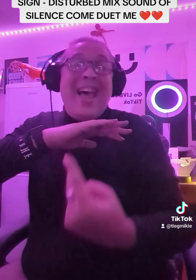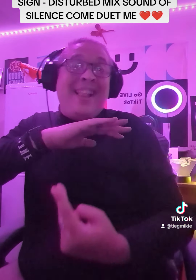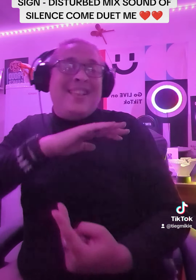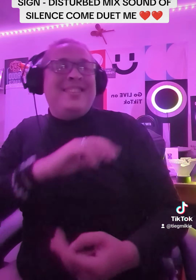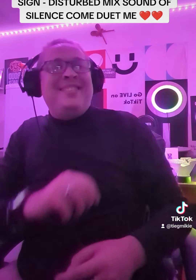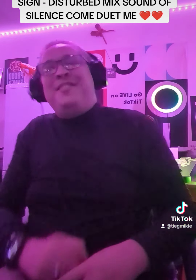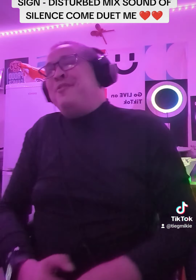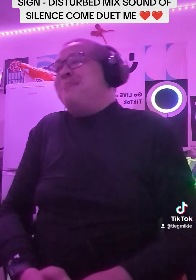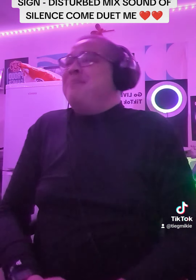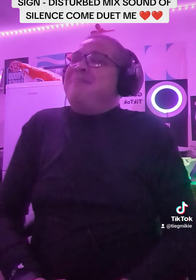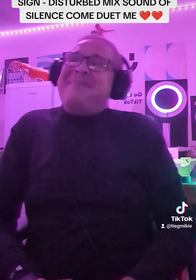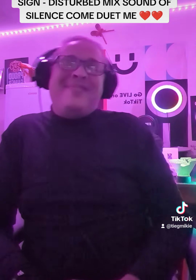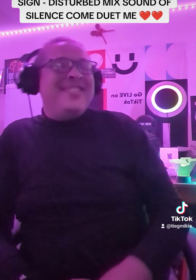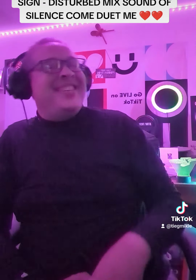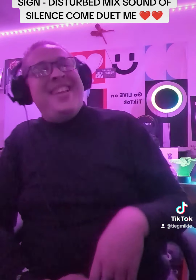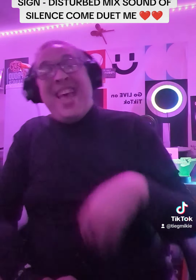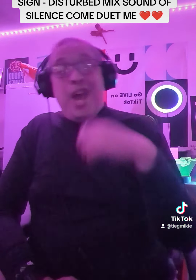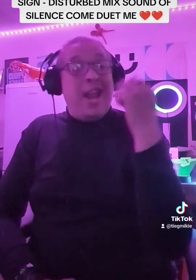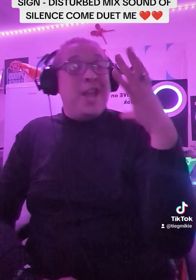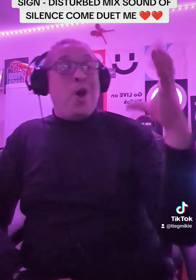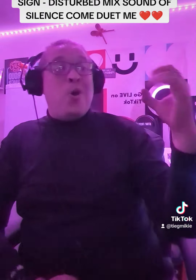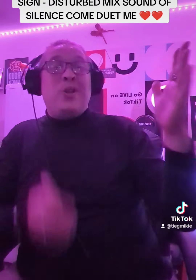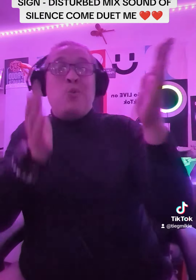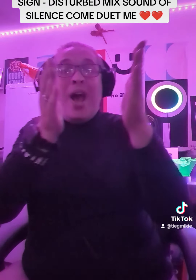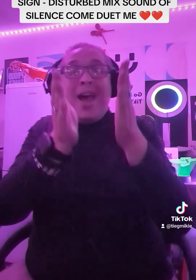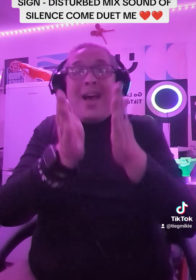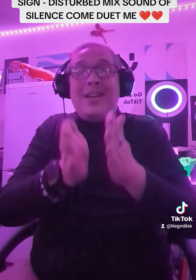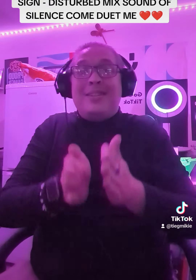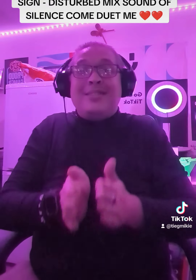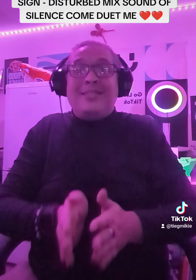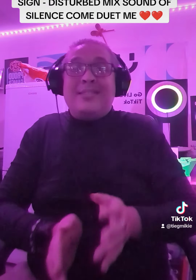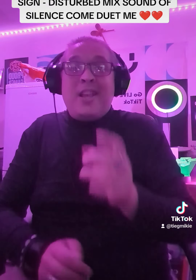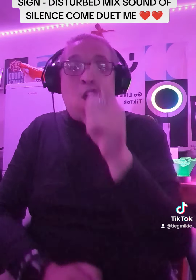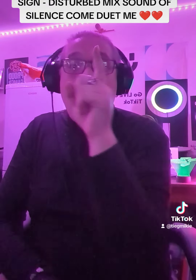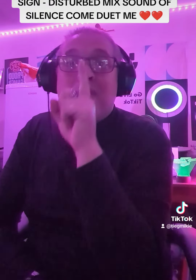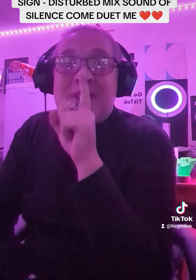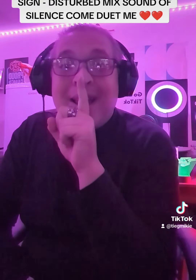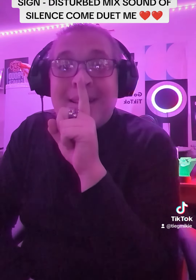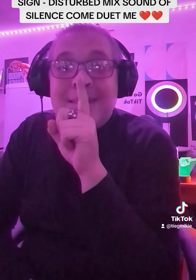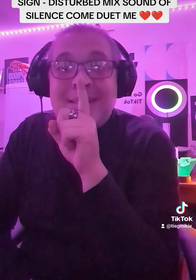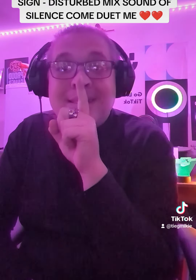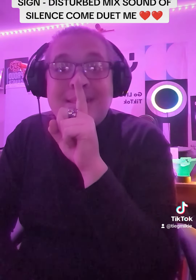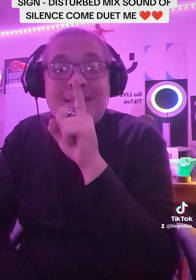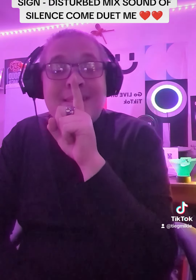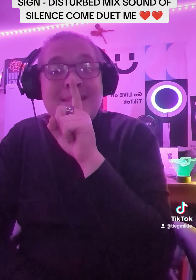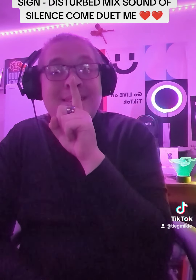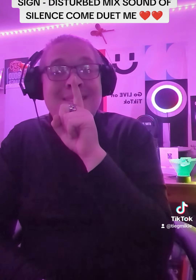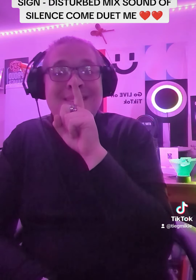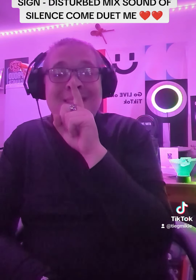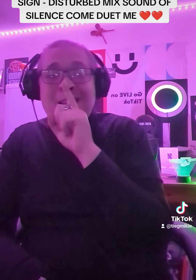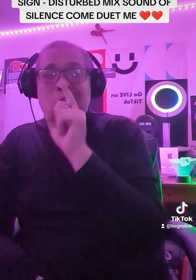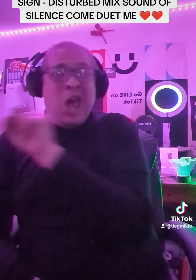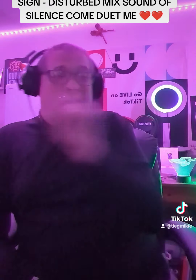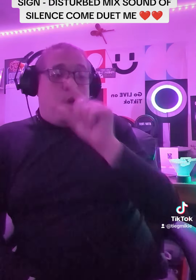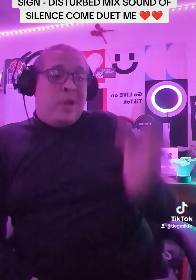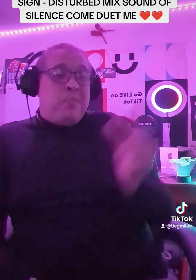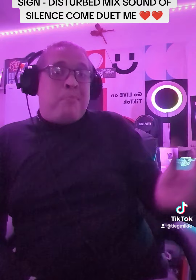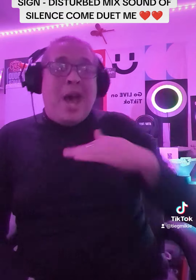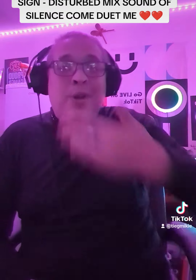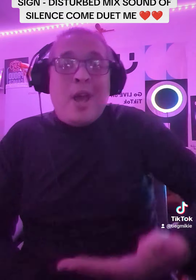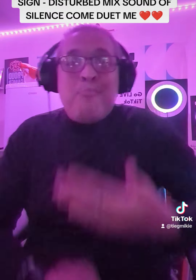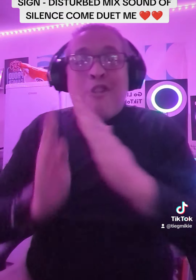fell And echoed in the waves of silence And